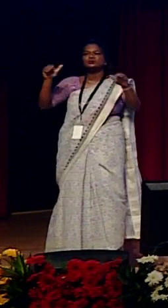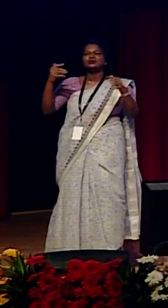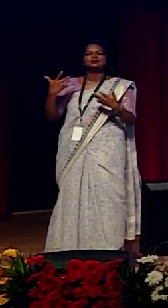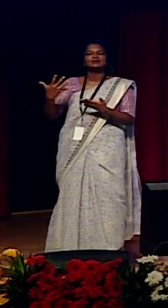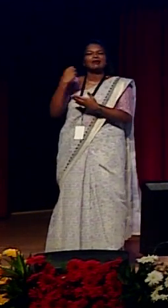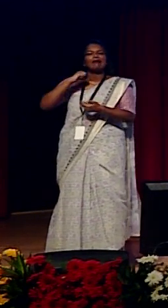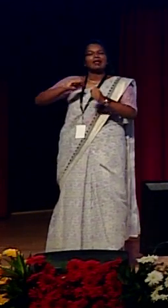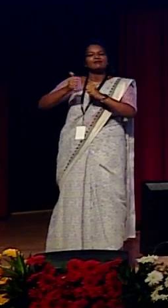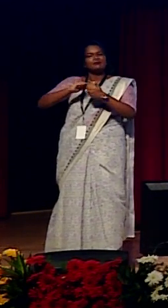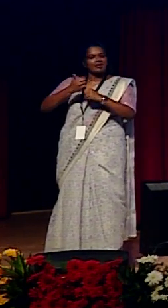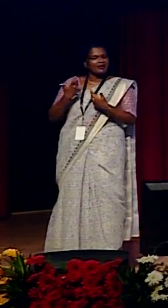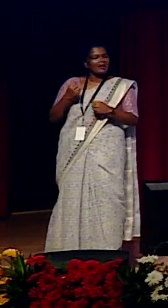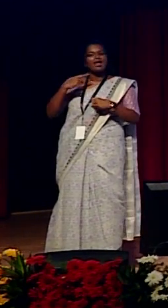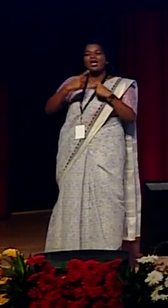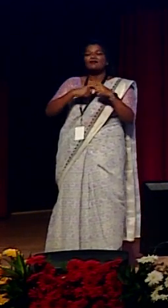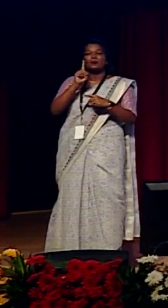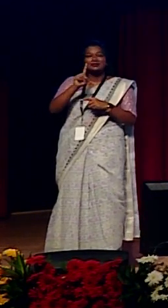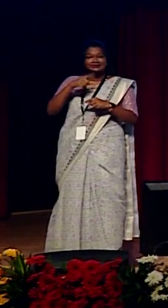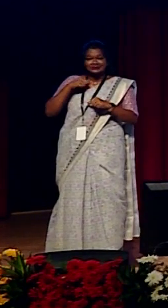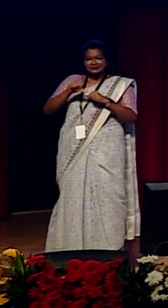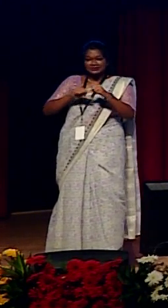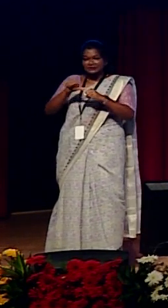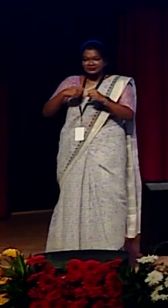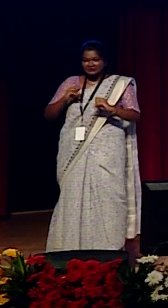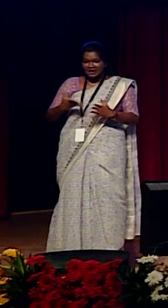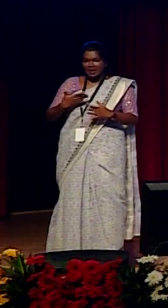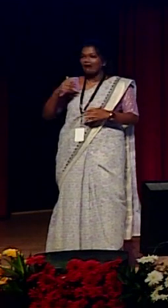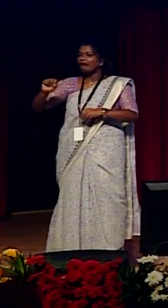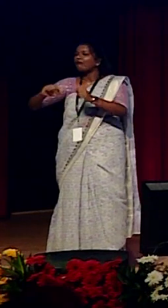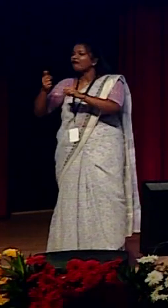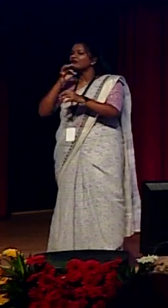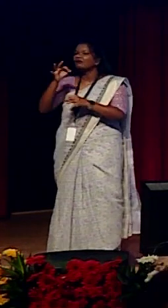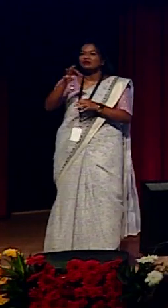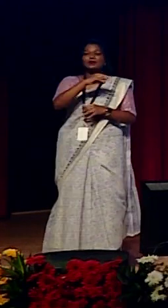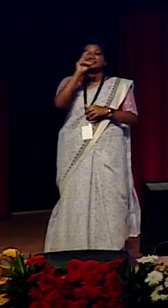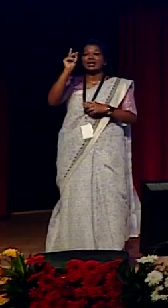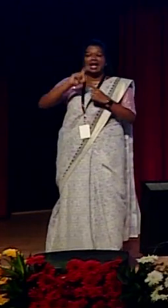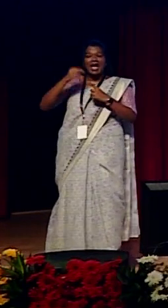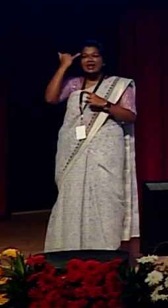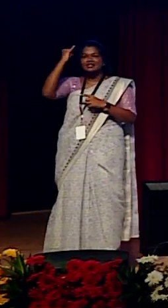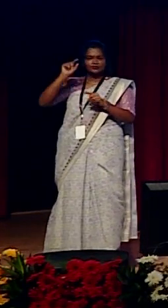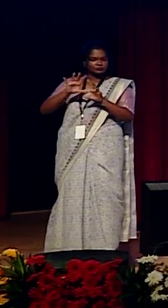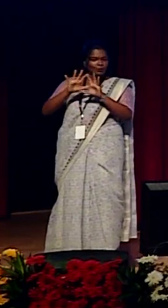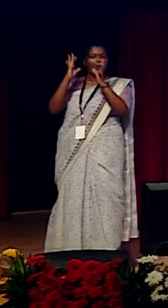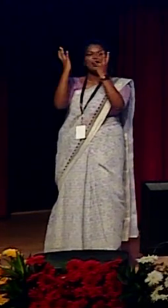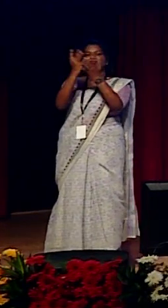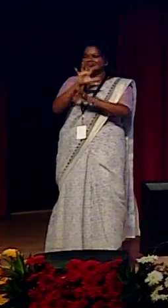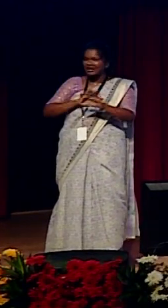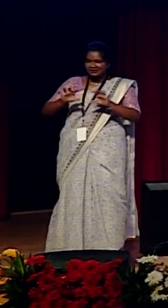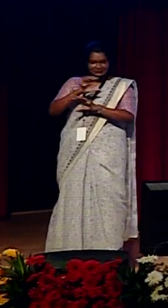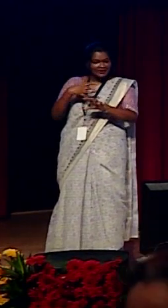getting their feedback at every single stage and trying to incorporate that. And the second thing is the idea of universal design.